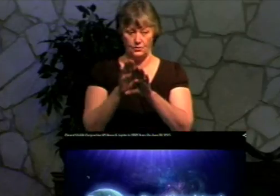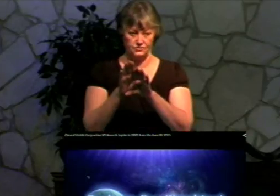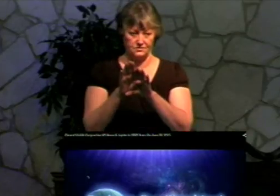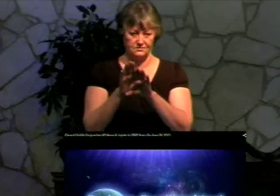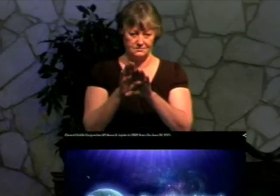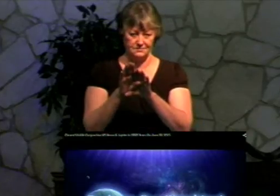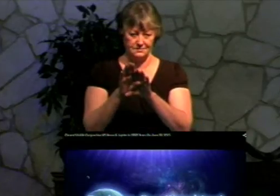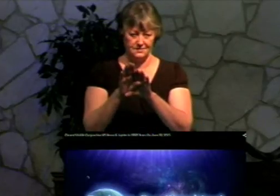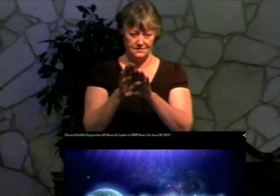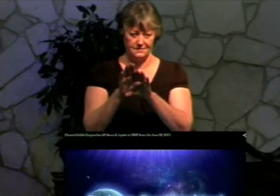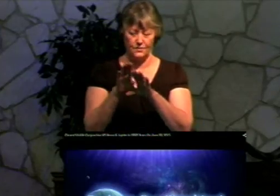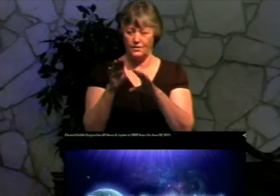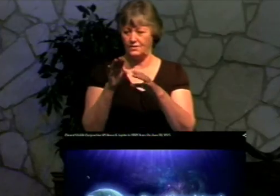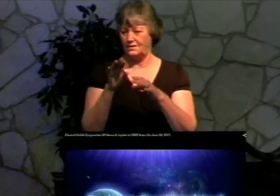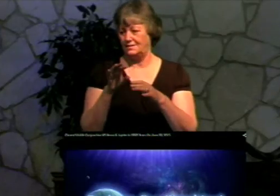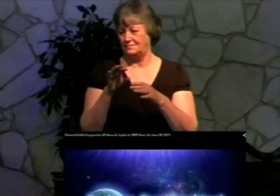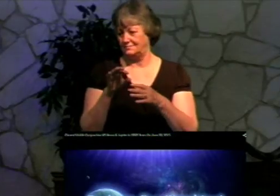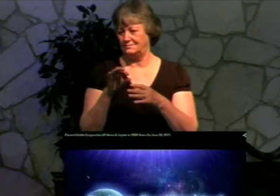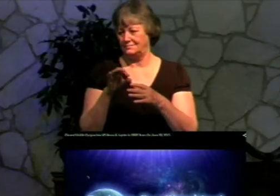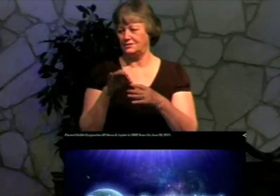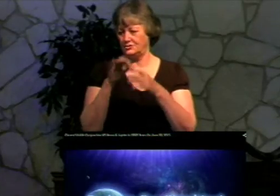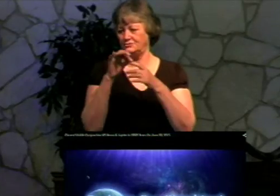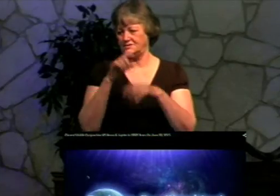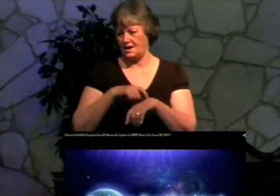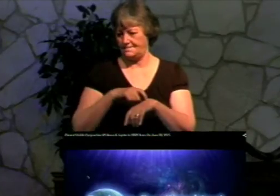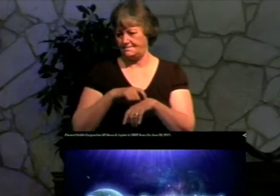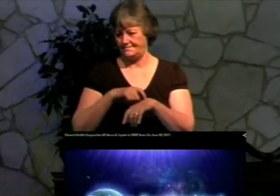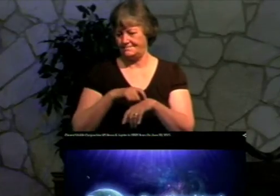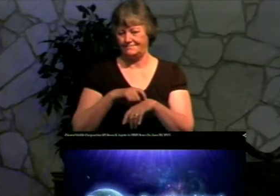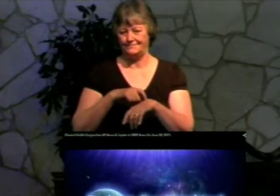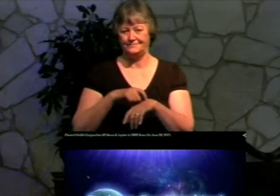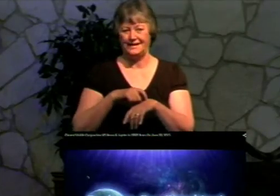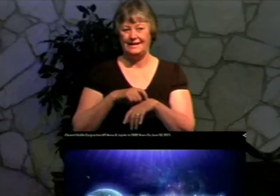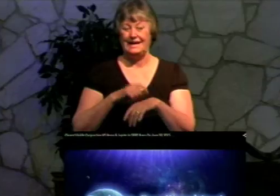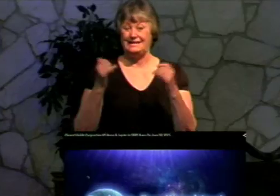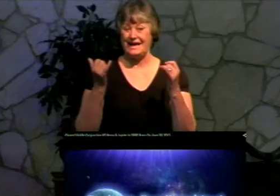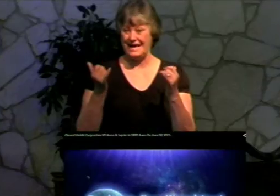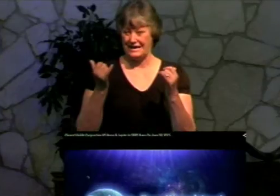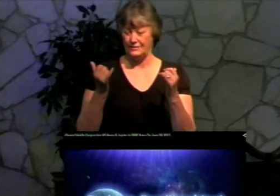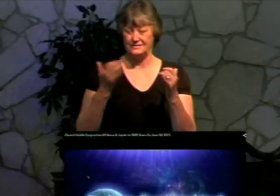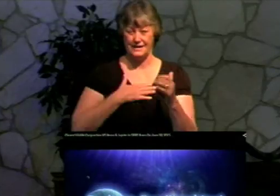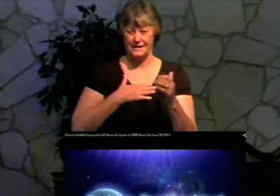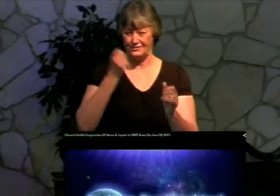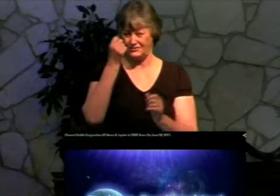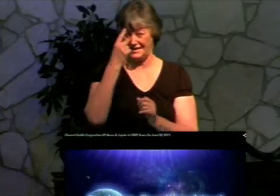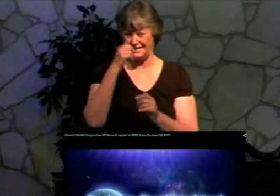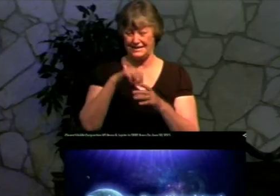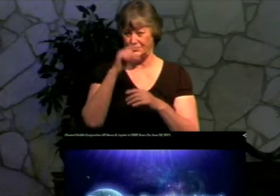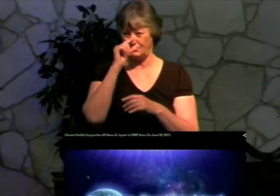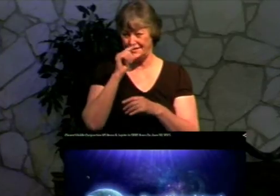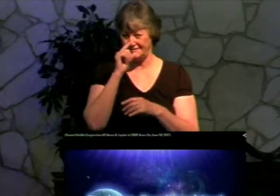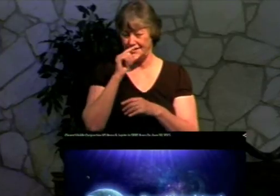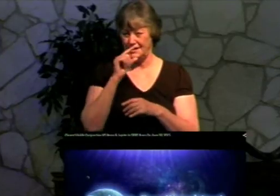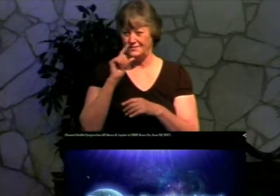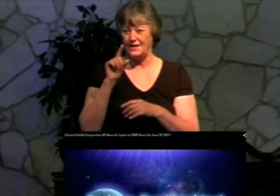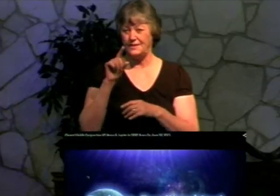closed for a certain time. And now it's my understanding in Greece that